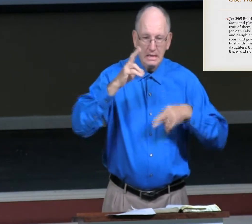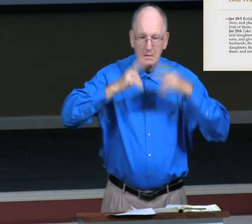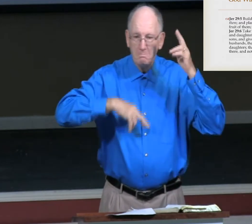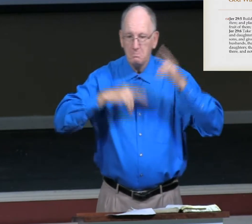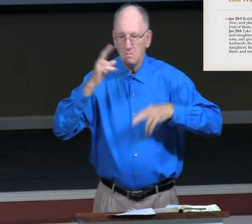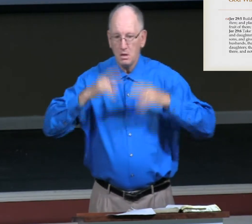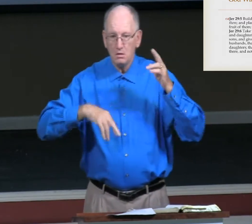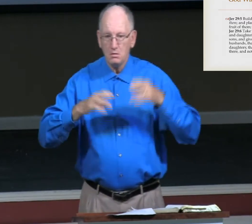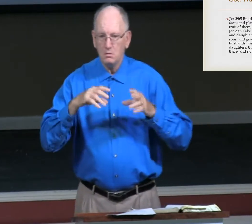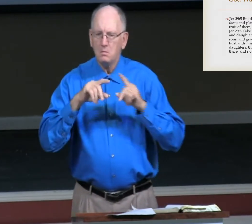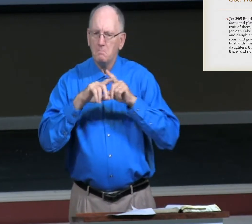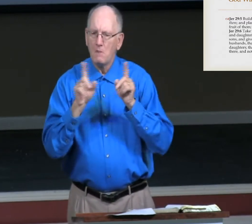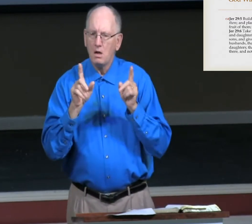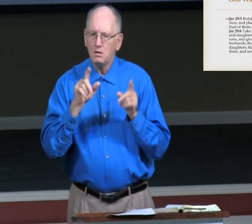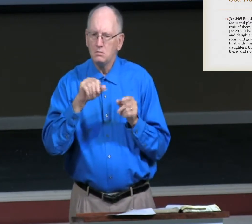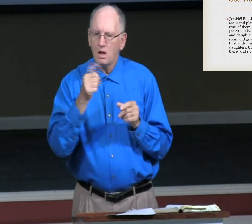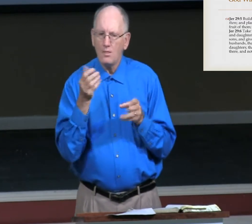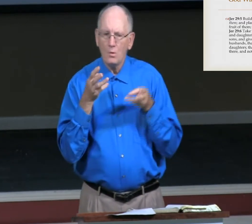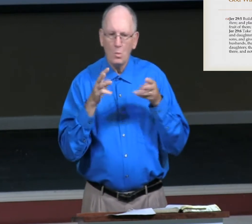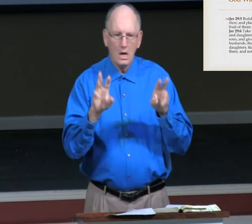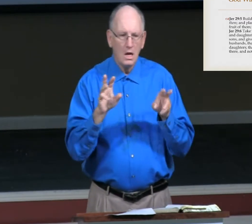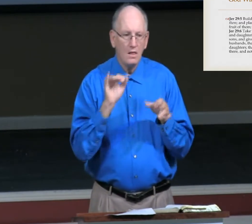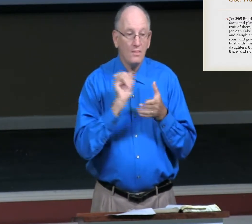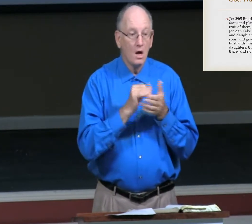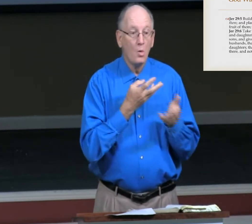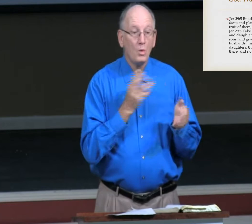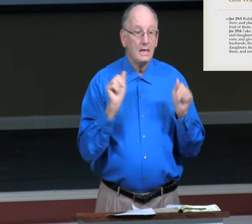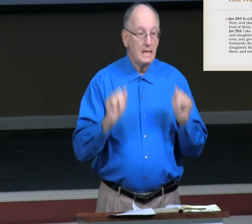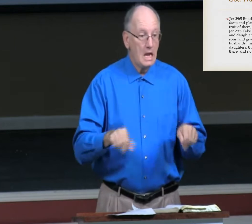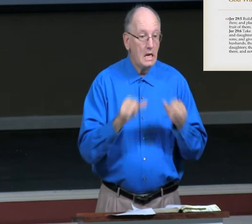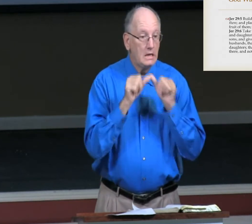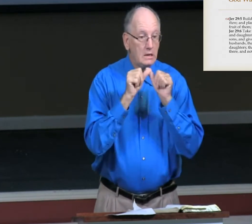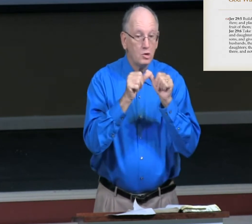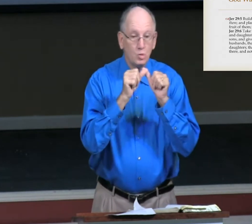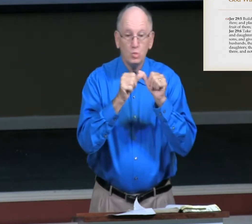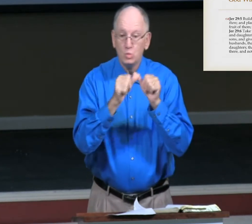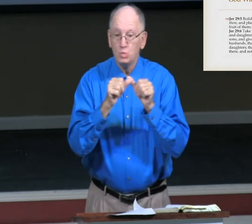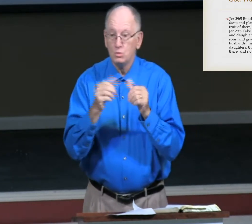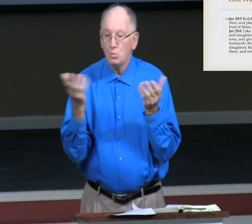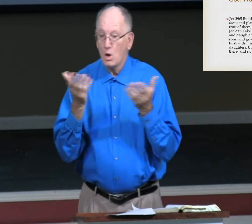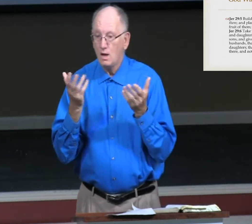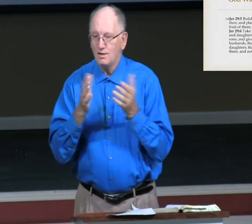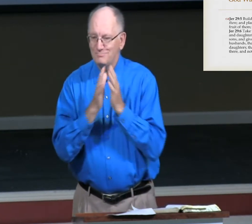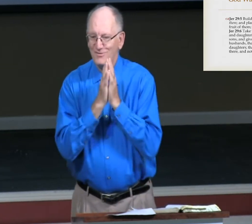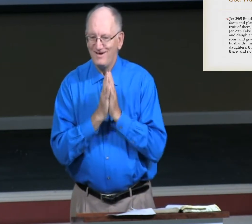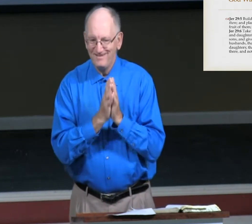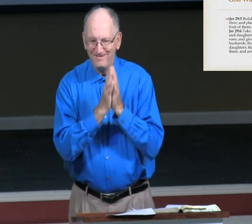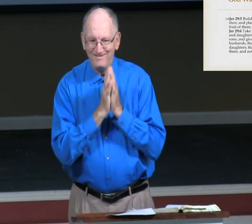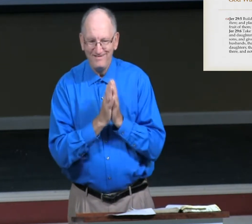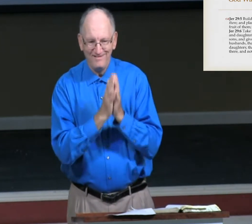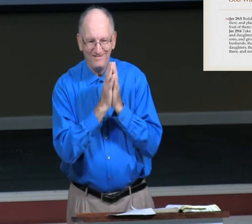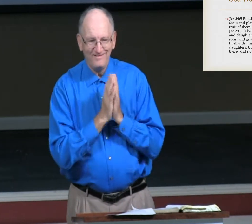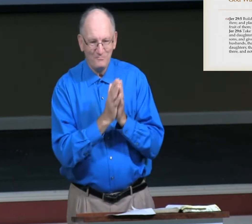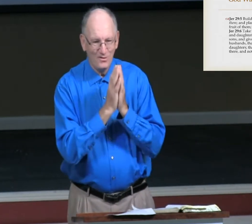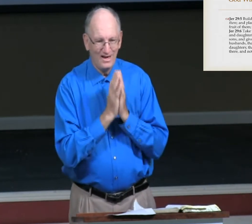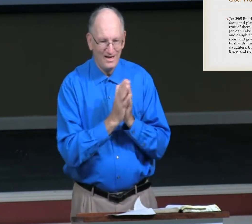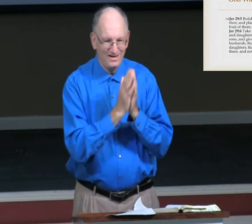Maybe you already have a house you don't need to build, but there are other ways that we can continue. We can pray.